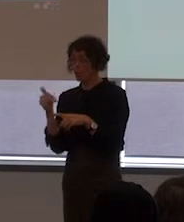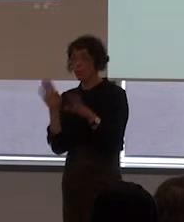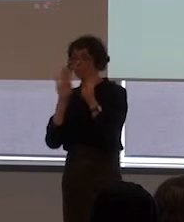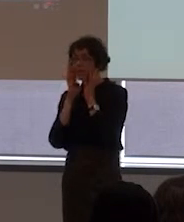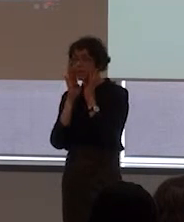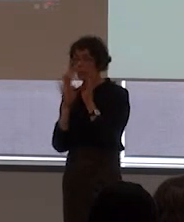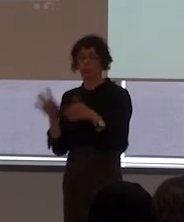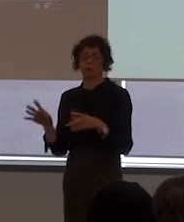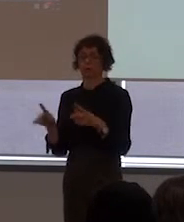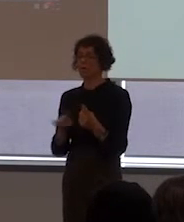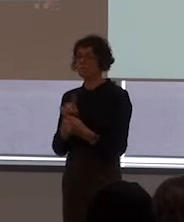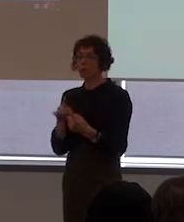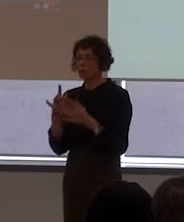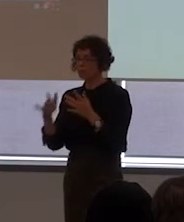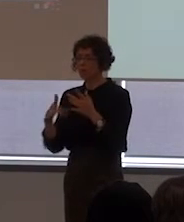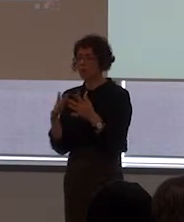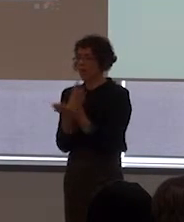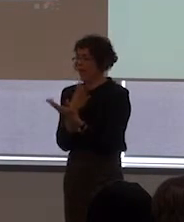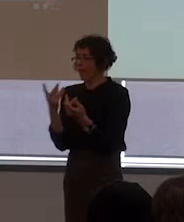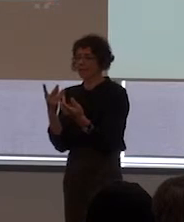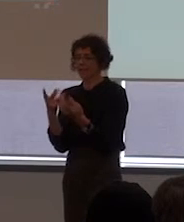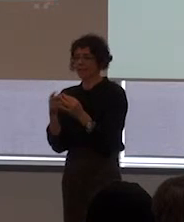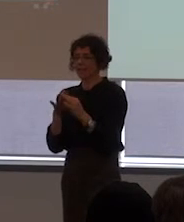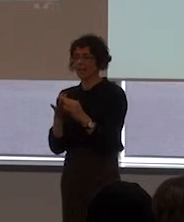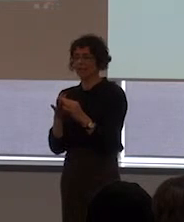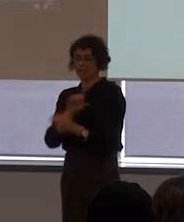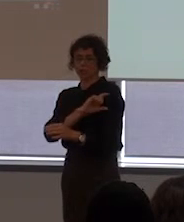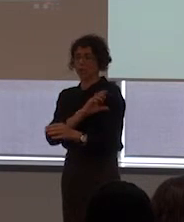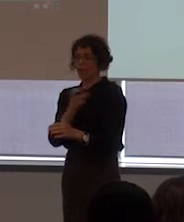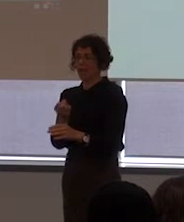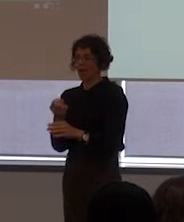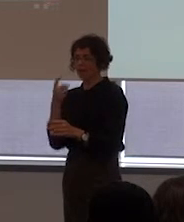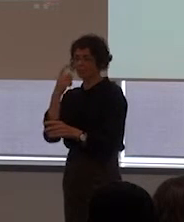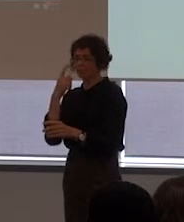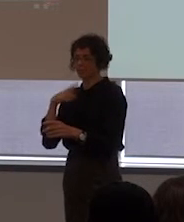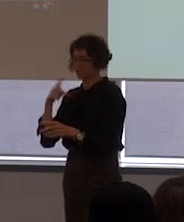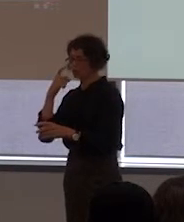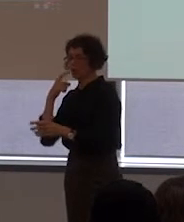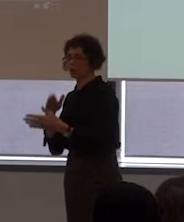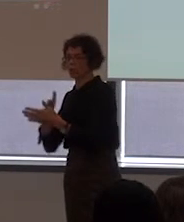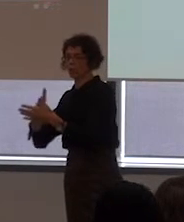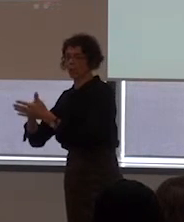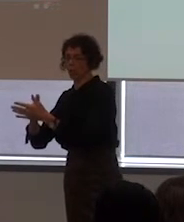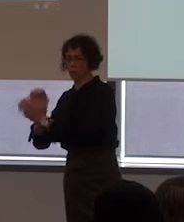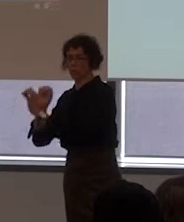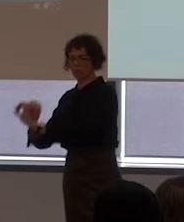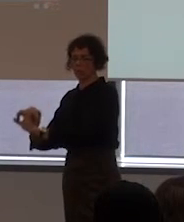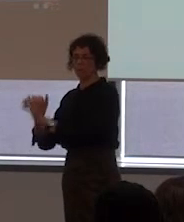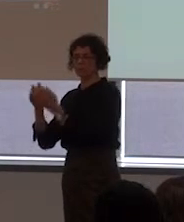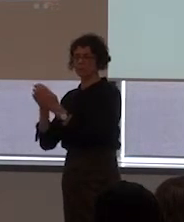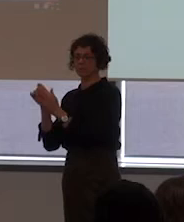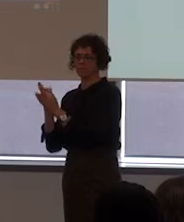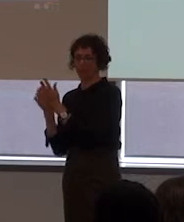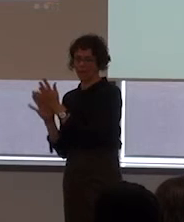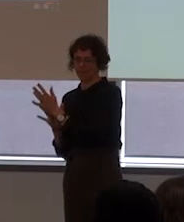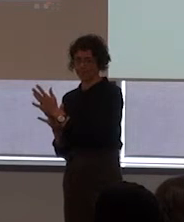forum sites, any sort of security level measure where they try to block spam. And you know, there are other methods, and they're proven methods.